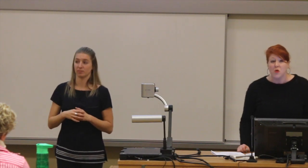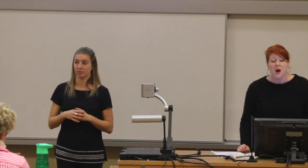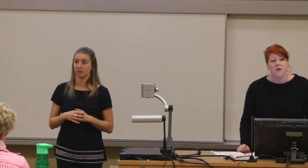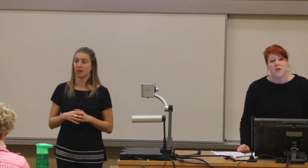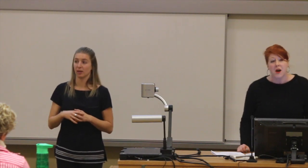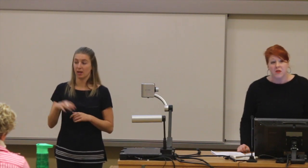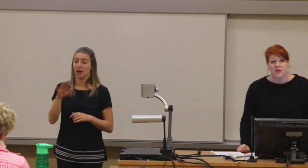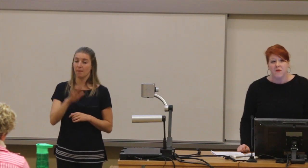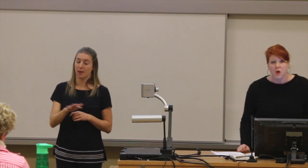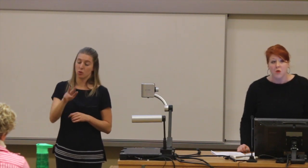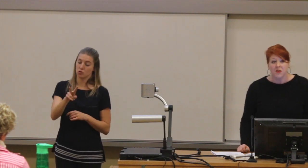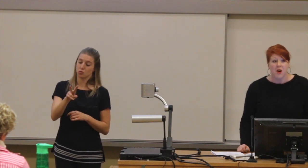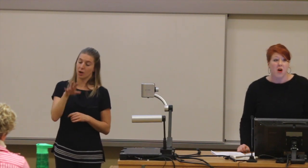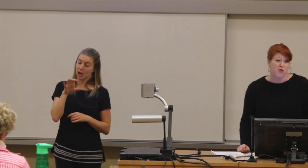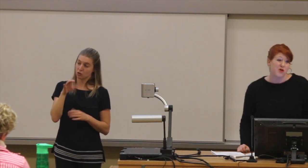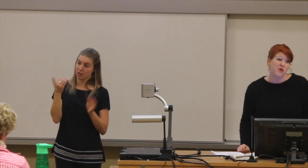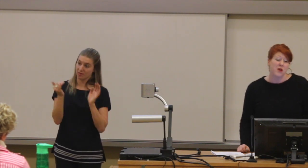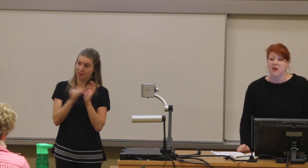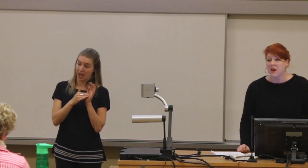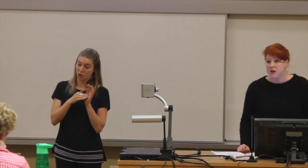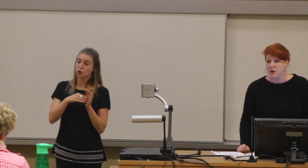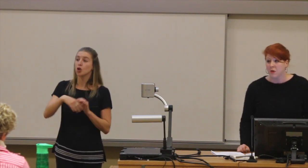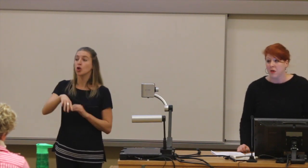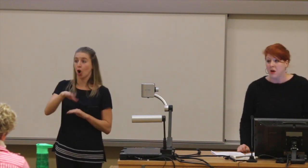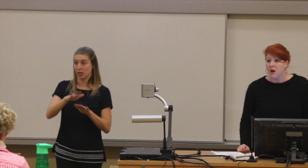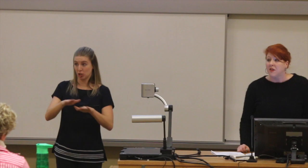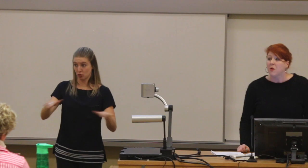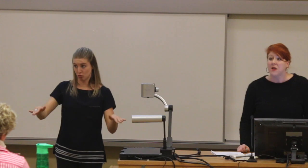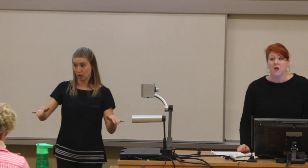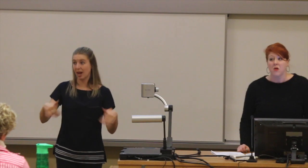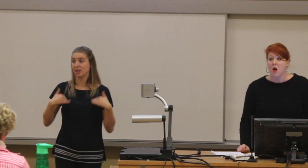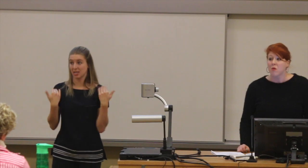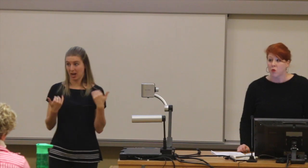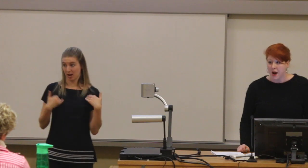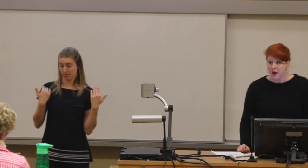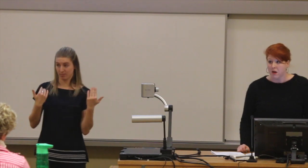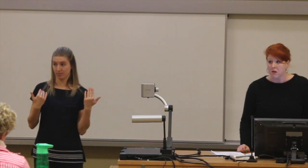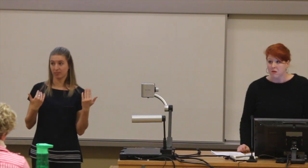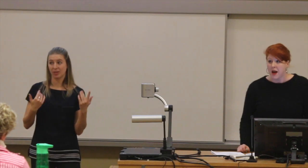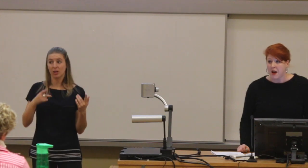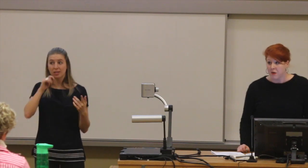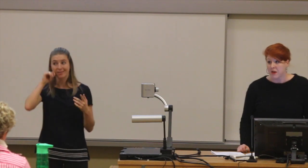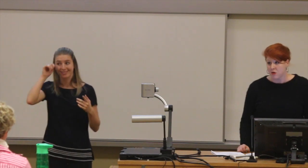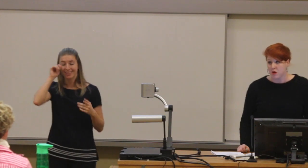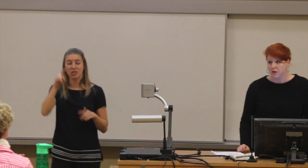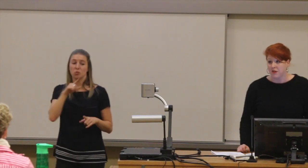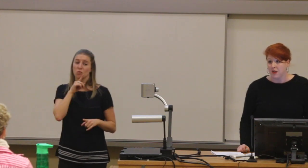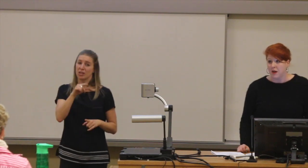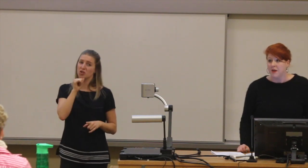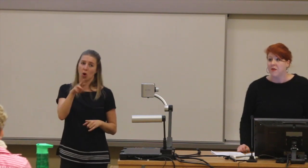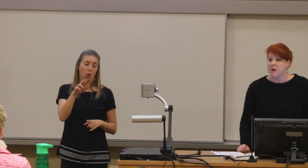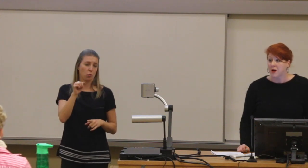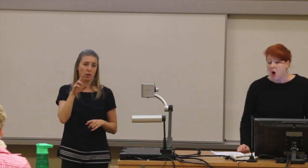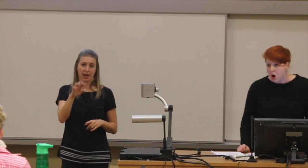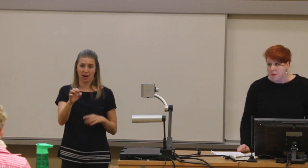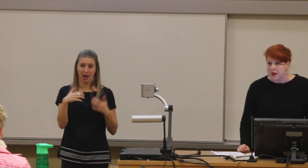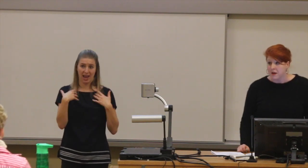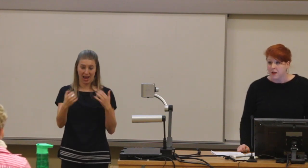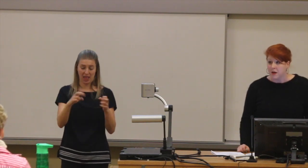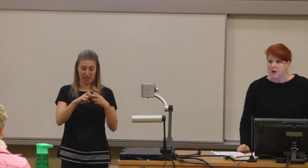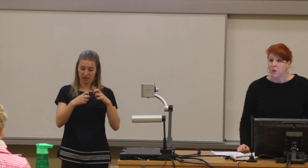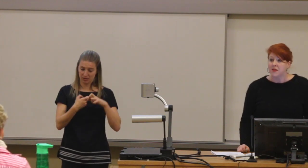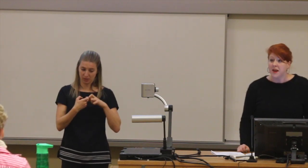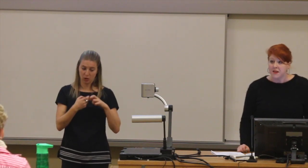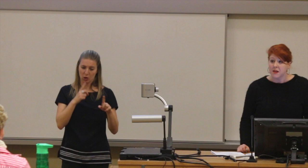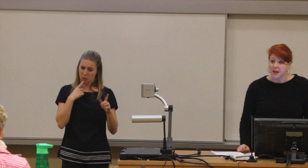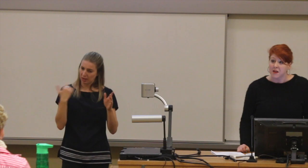about 200,000 of those are children and youth. So these are not rare health issues. They're very